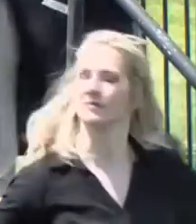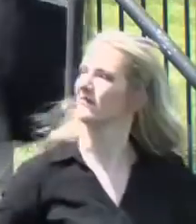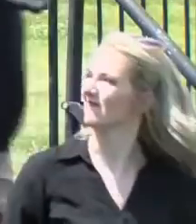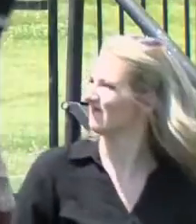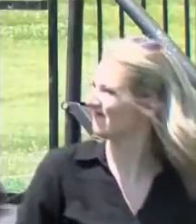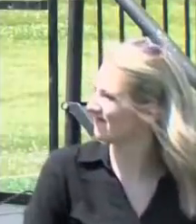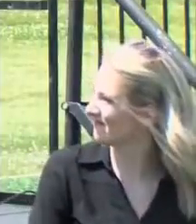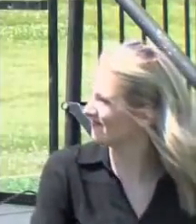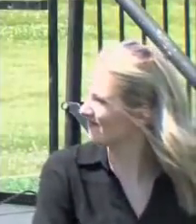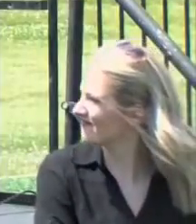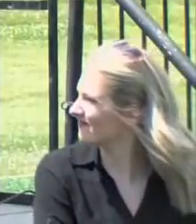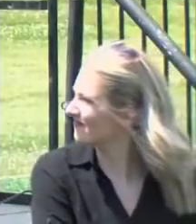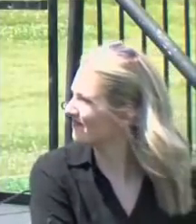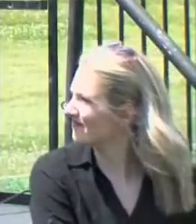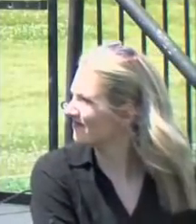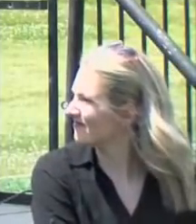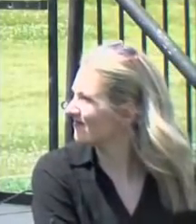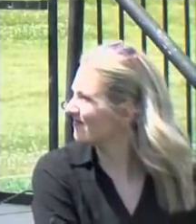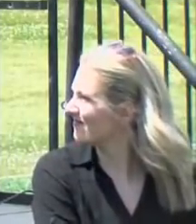Jordan Glean.